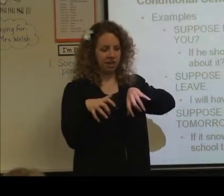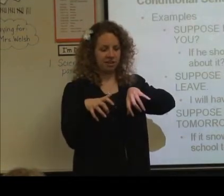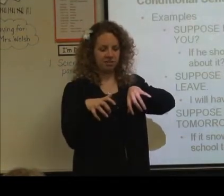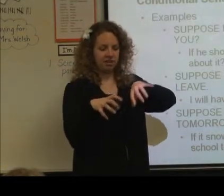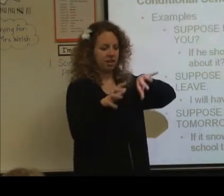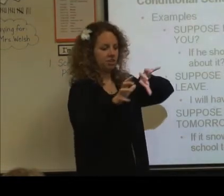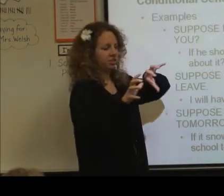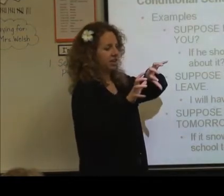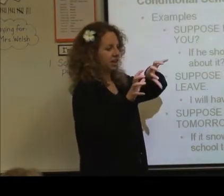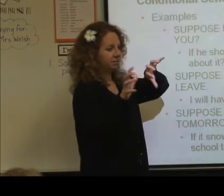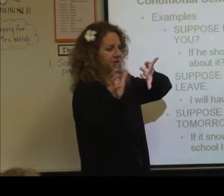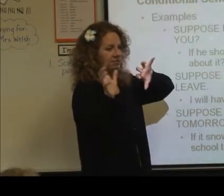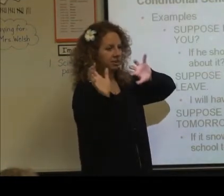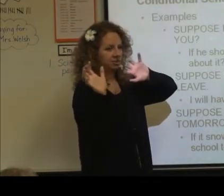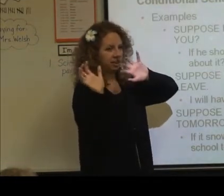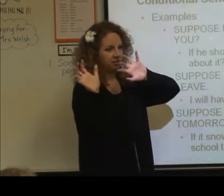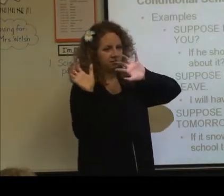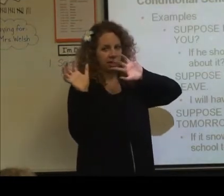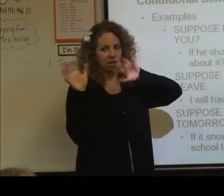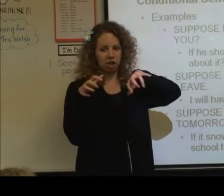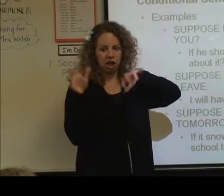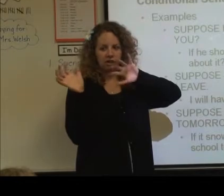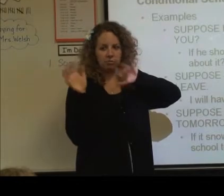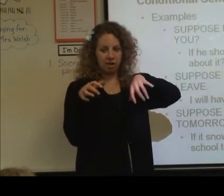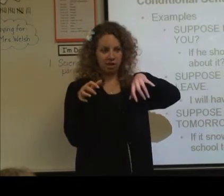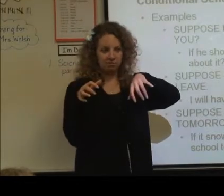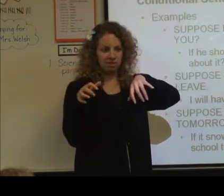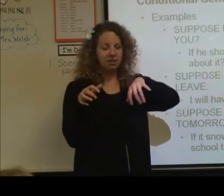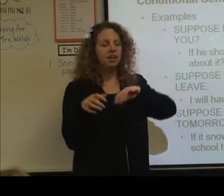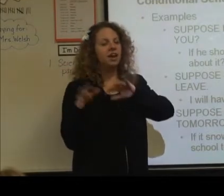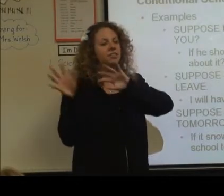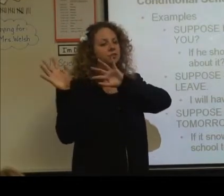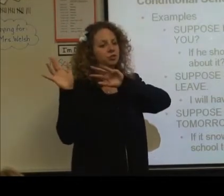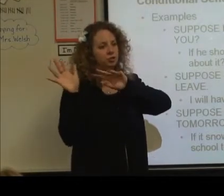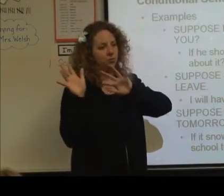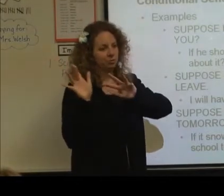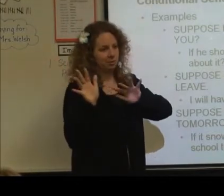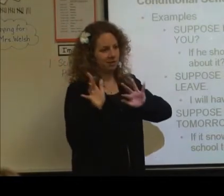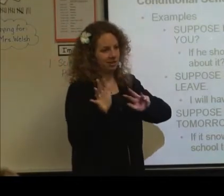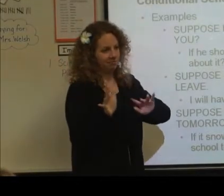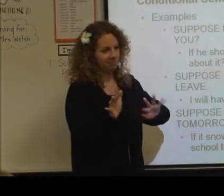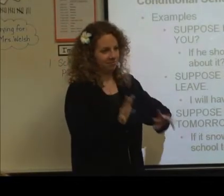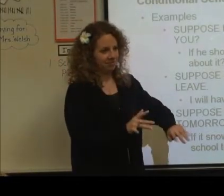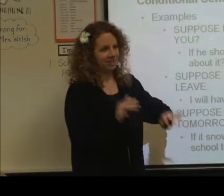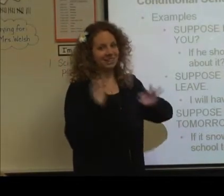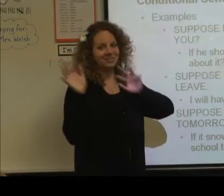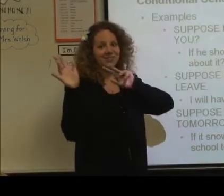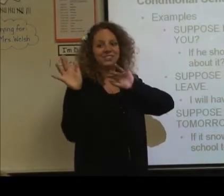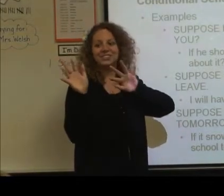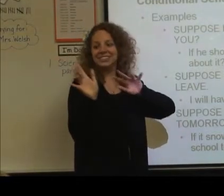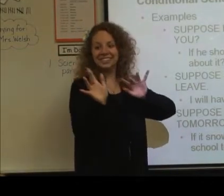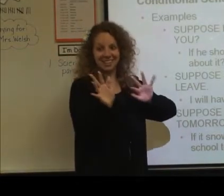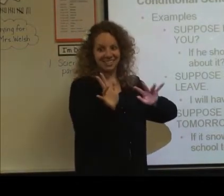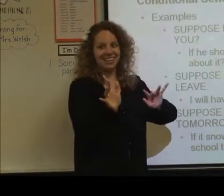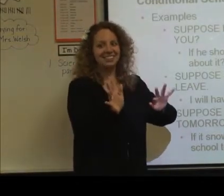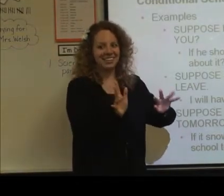that. And I just kind of keep my fingers like in claw, rain. And then snow will just be like it's filtering down gently,